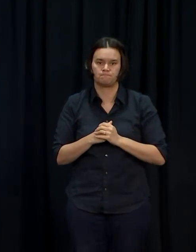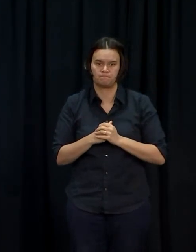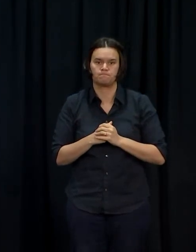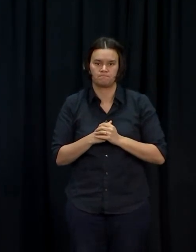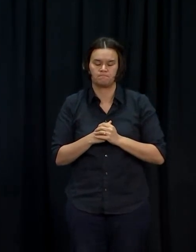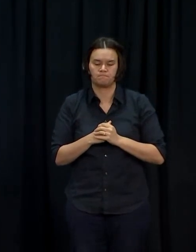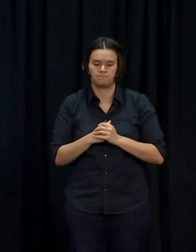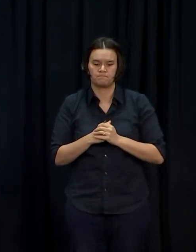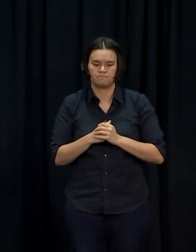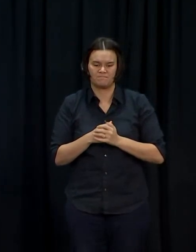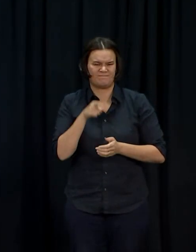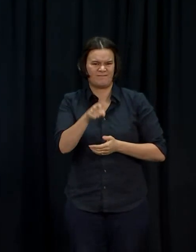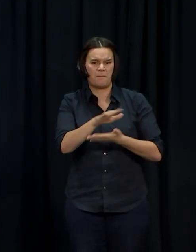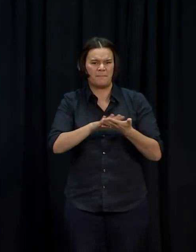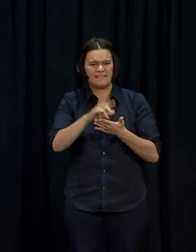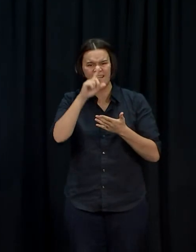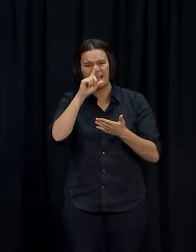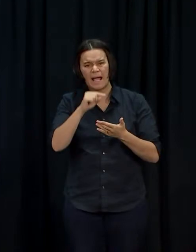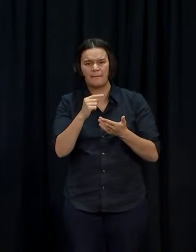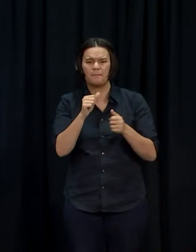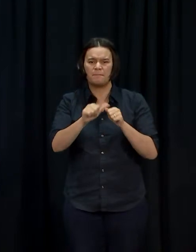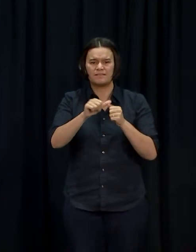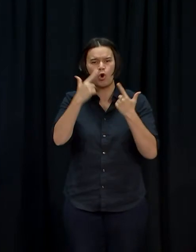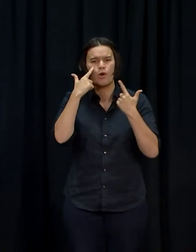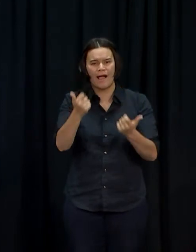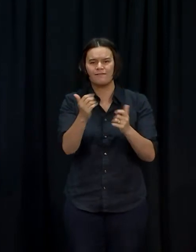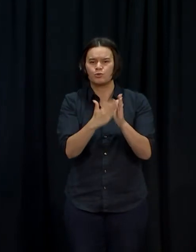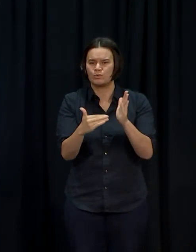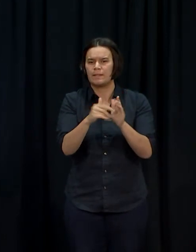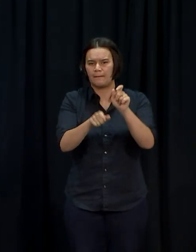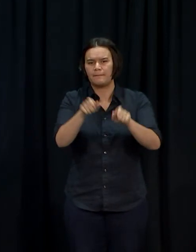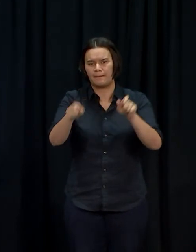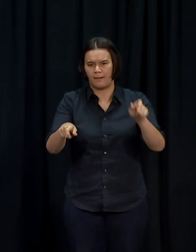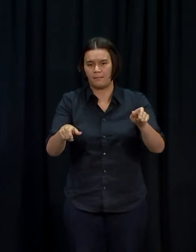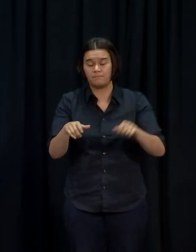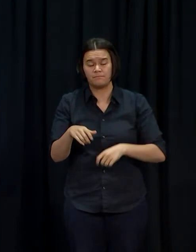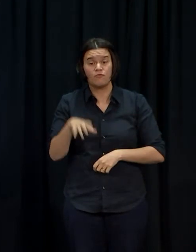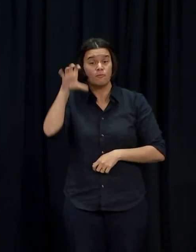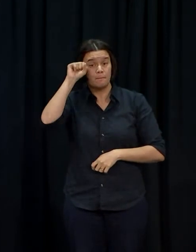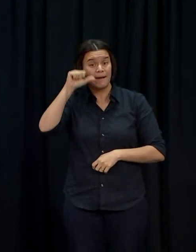health and well-being of New Zealanders, and when COVID-19 changes, we change.